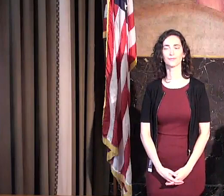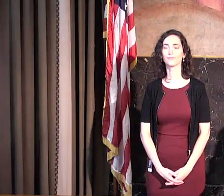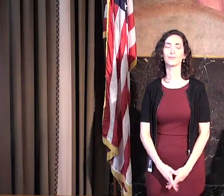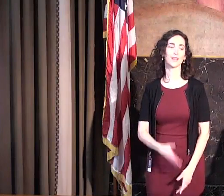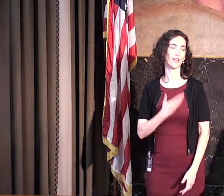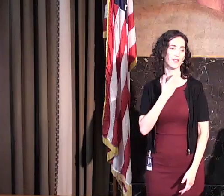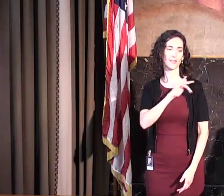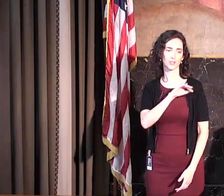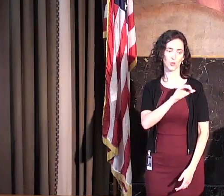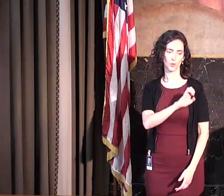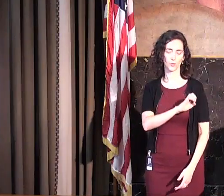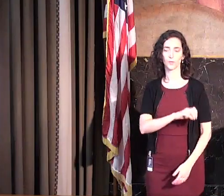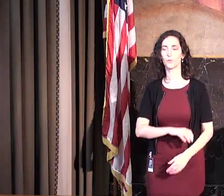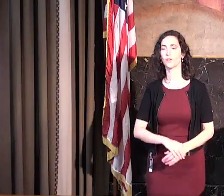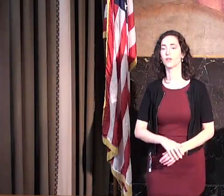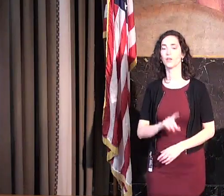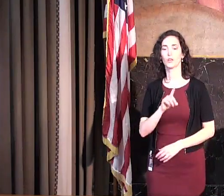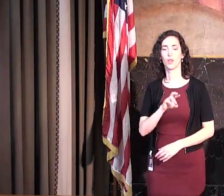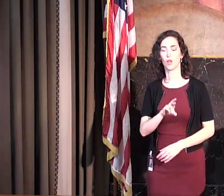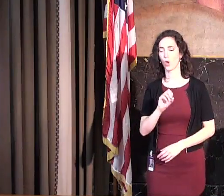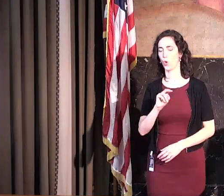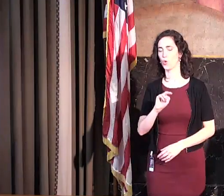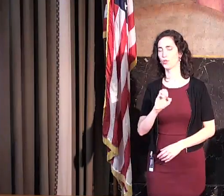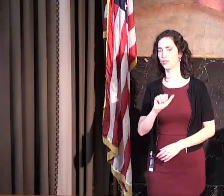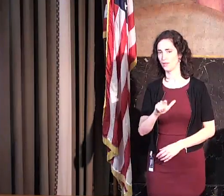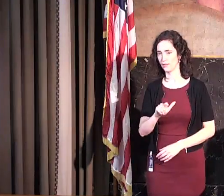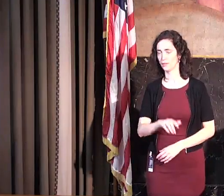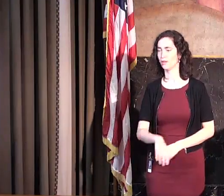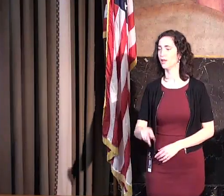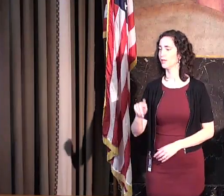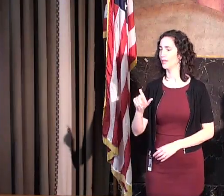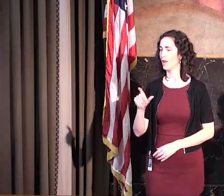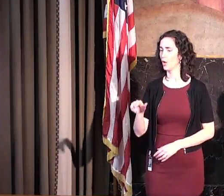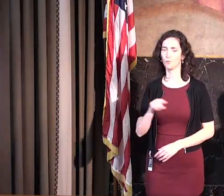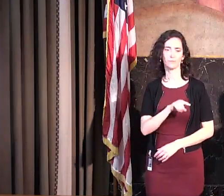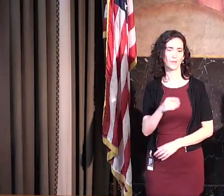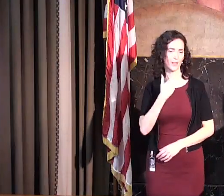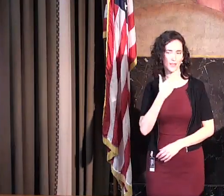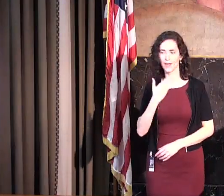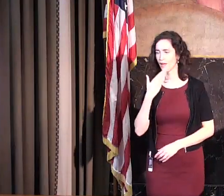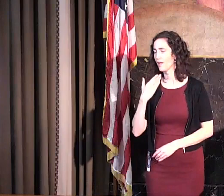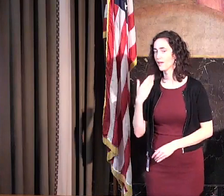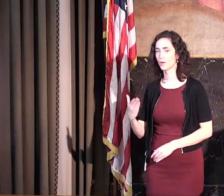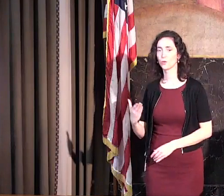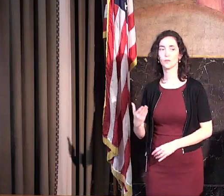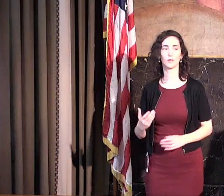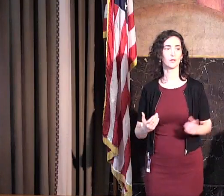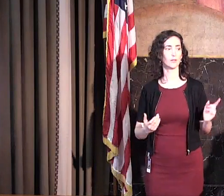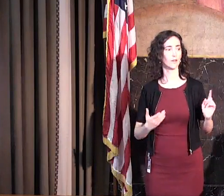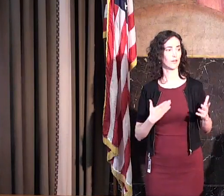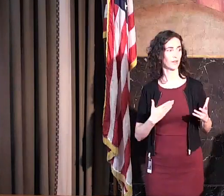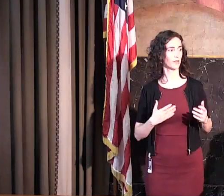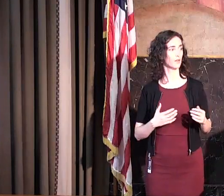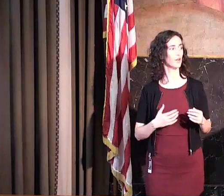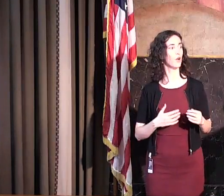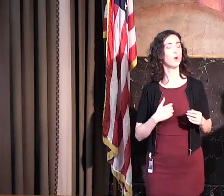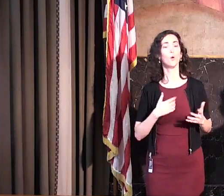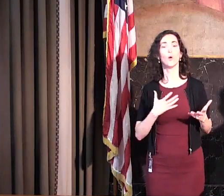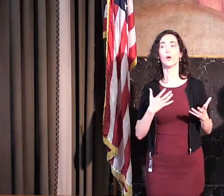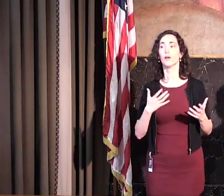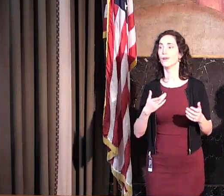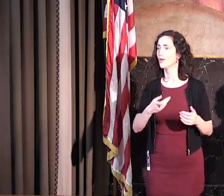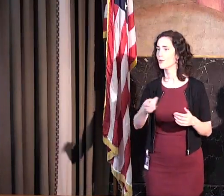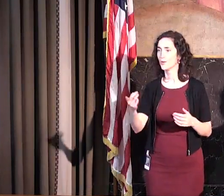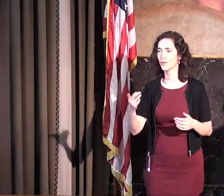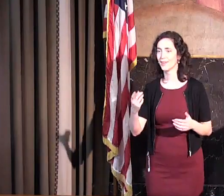Thank you, Joe, and Dr. O'Neill, and thank you, Tyler, as well. We appreciate all of you. I forgot to ask you to ask questions of them as